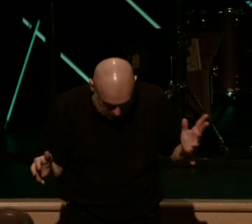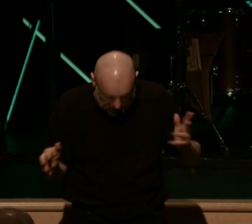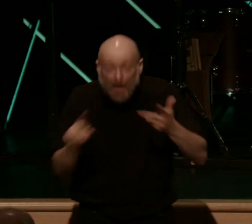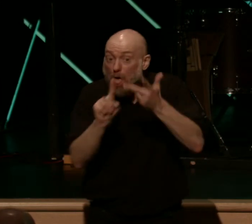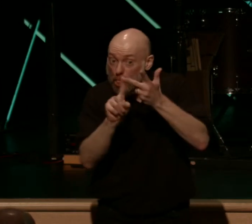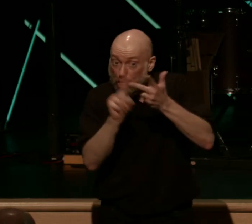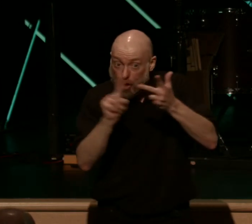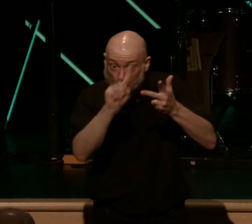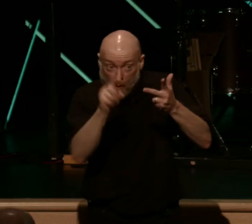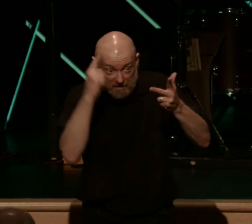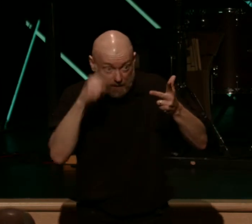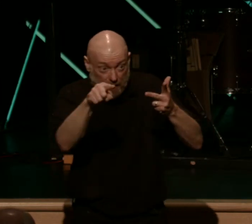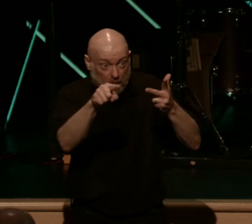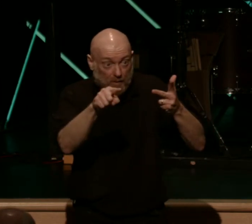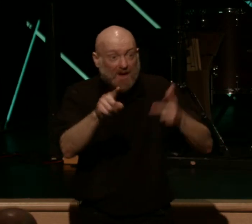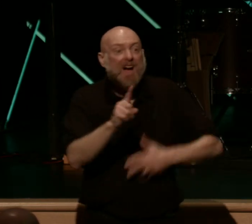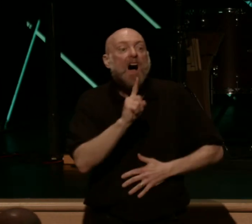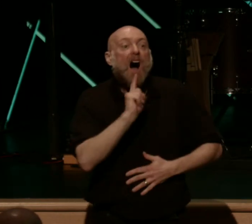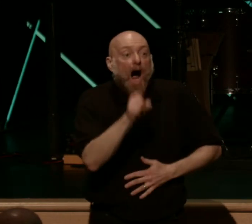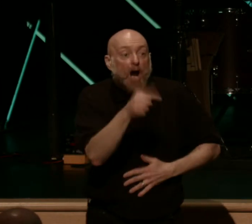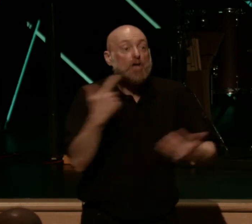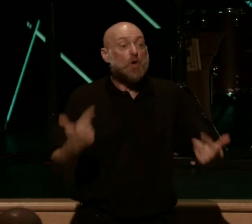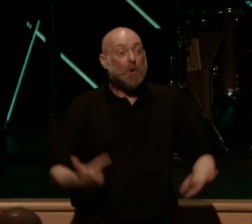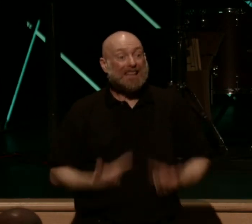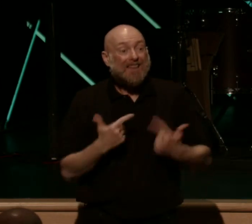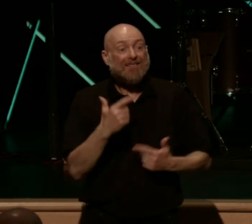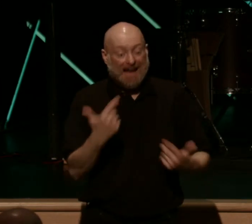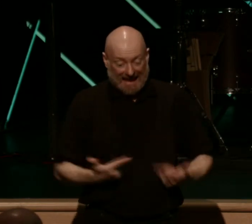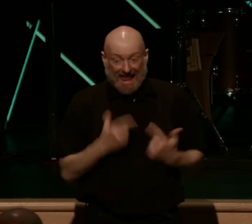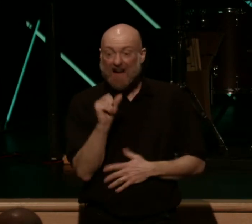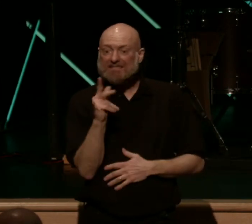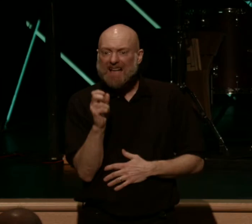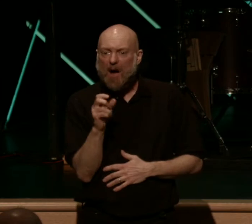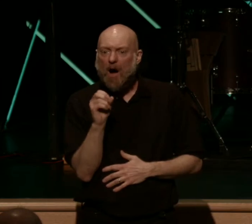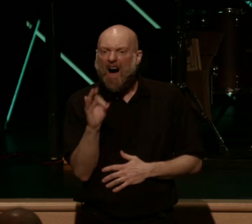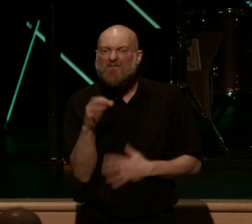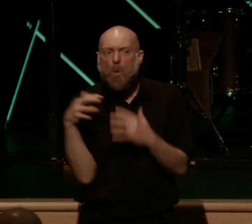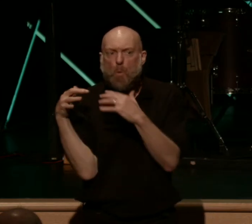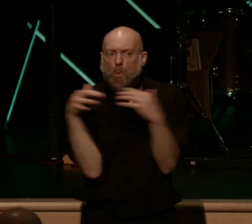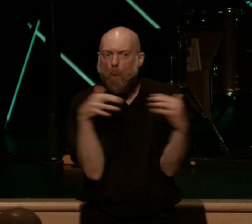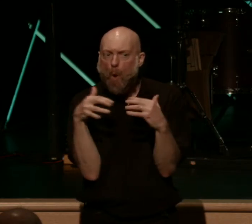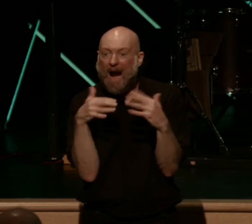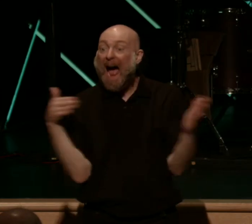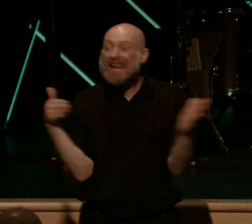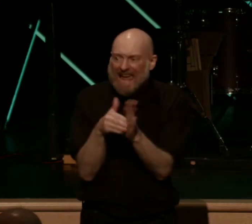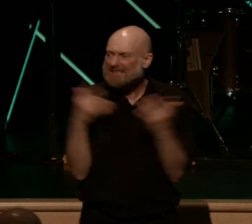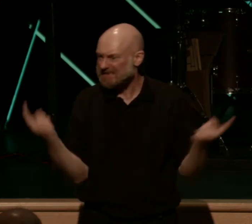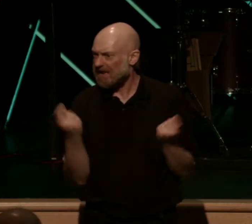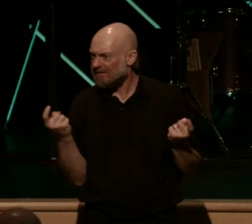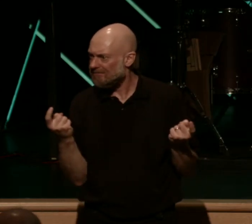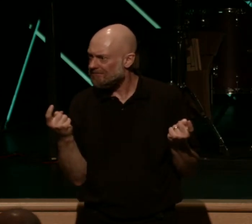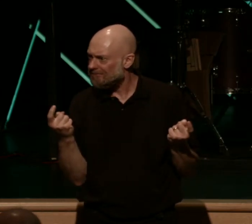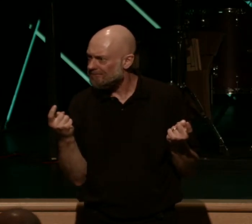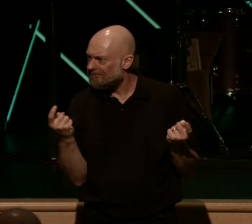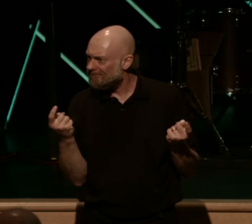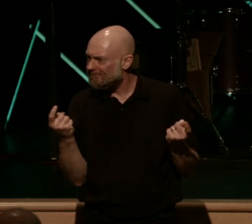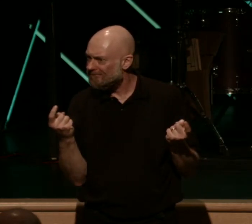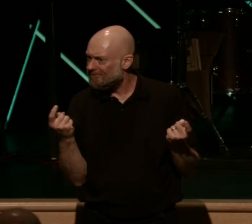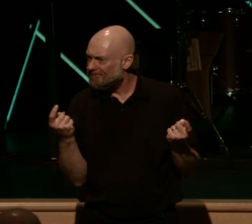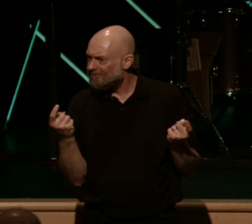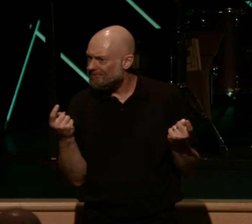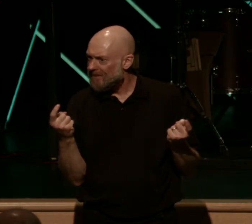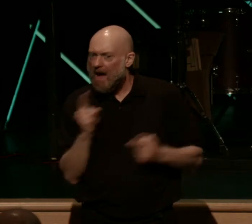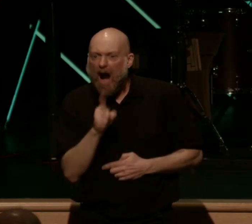question, are you living a lifestyle of war against sin? Are